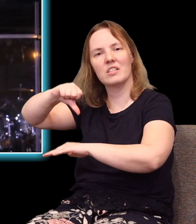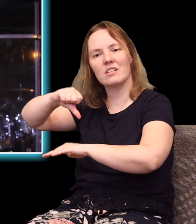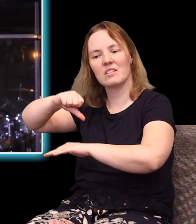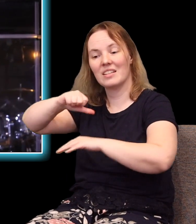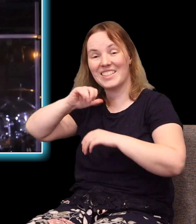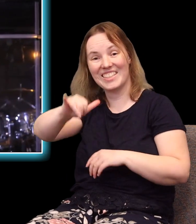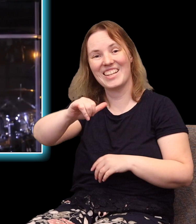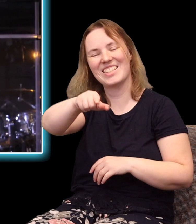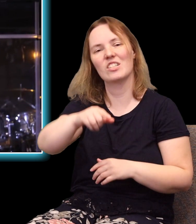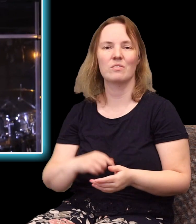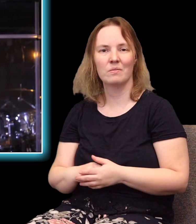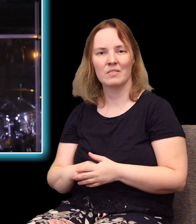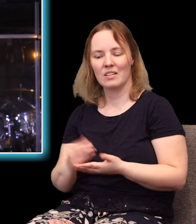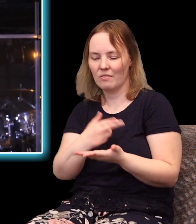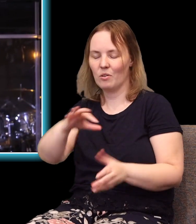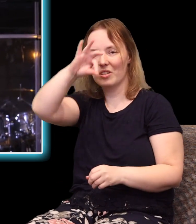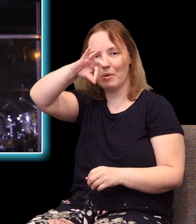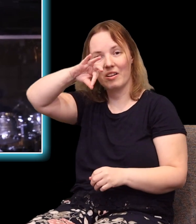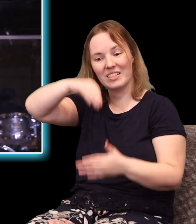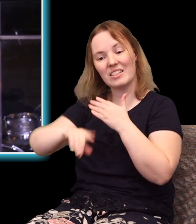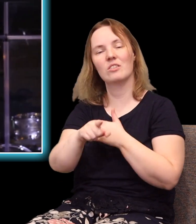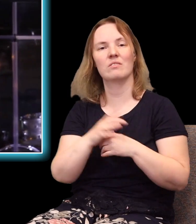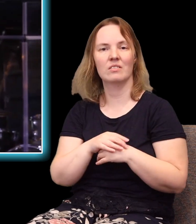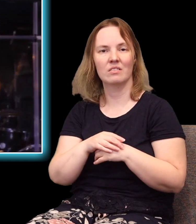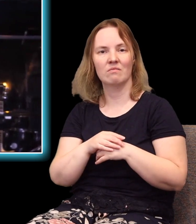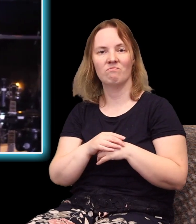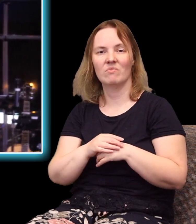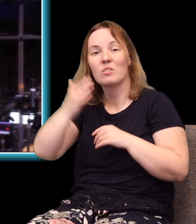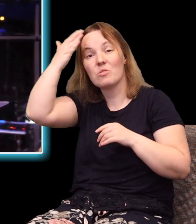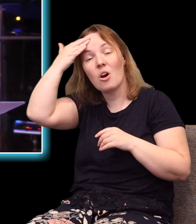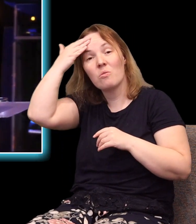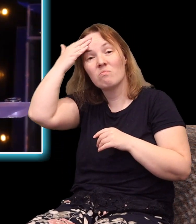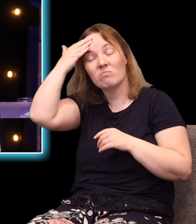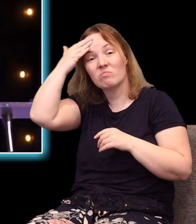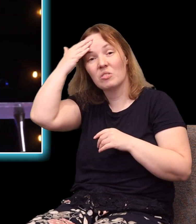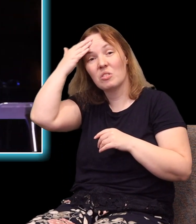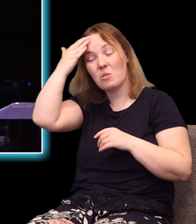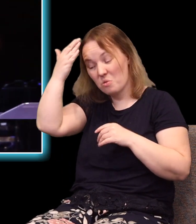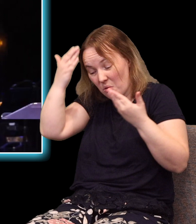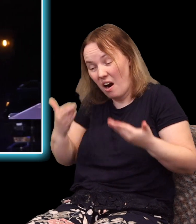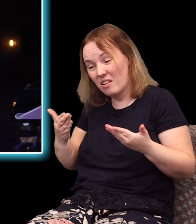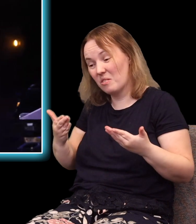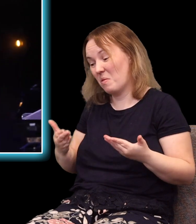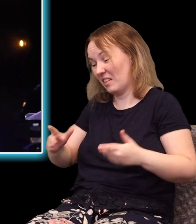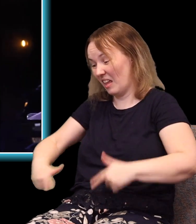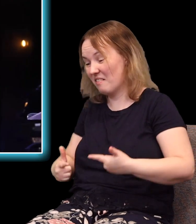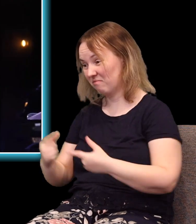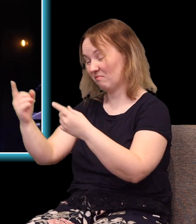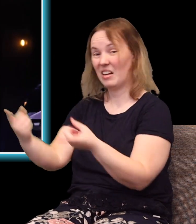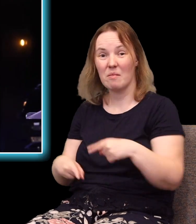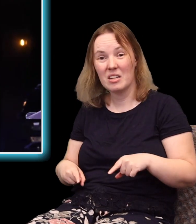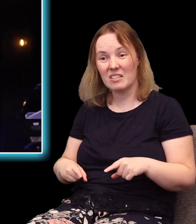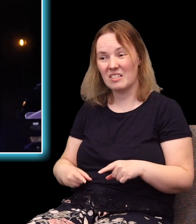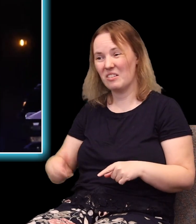anointing that remains in you. You have the Holy Spirit in you. You know who you are. So when life comes your way, when the devil